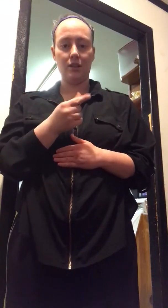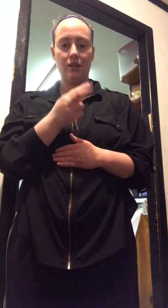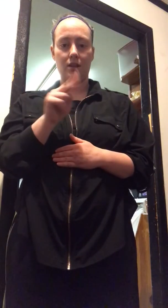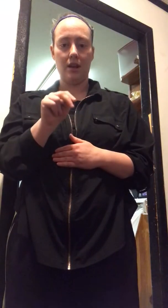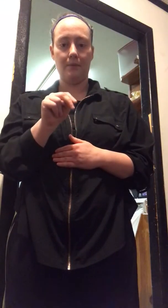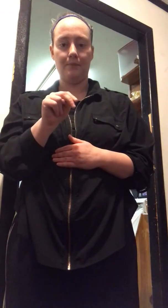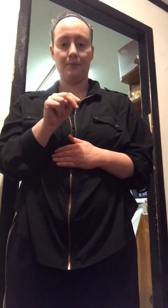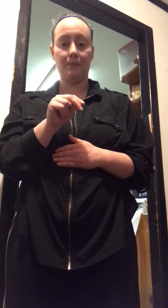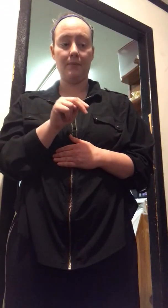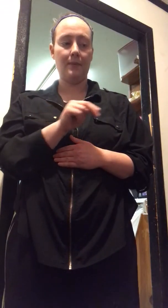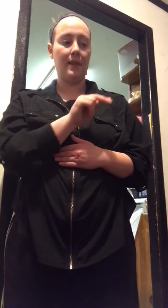Vital sign.